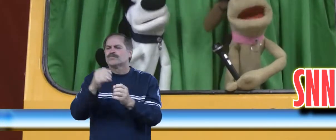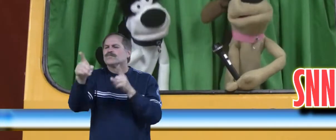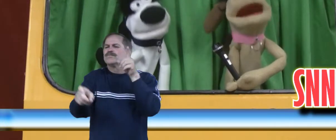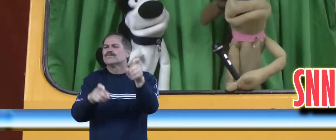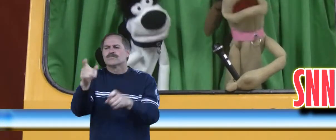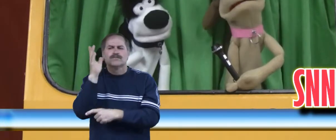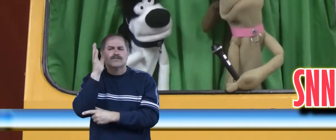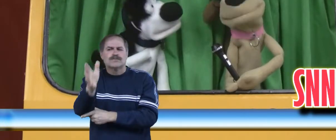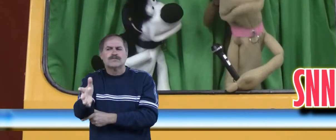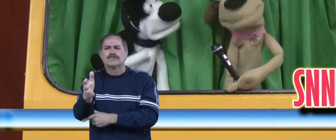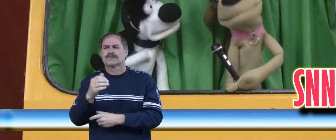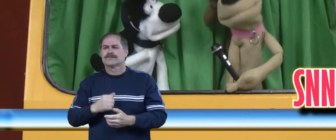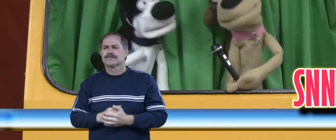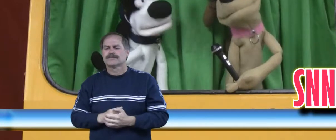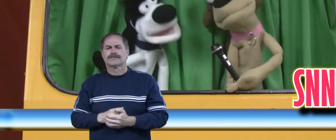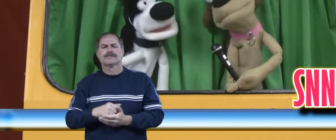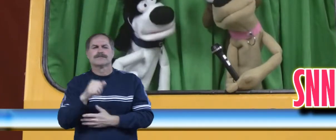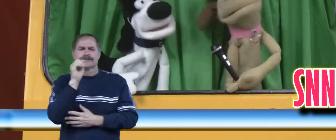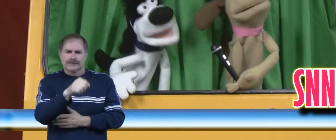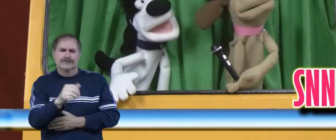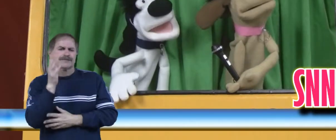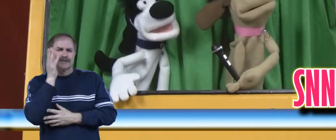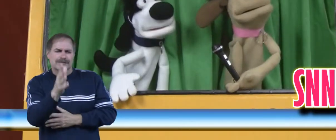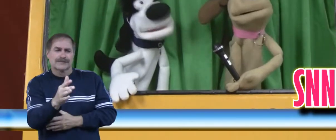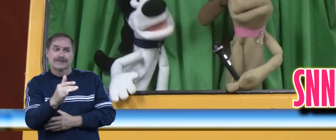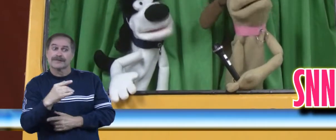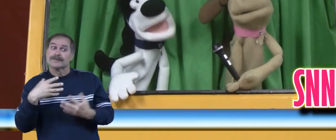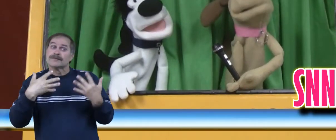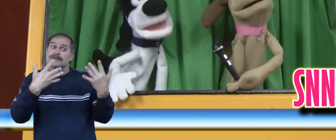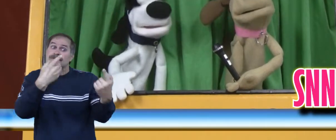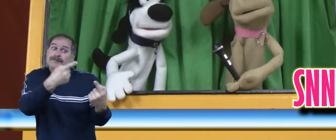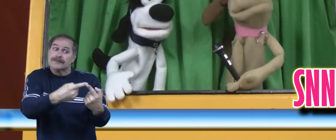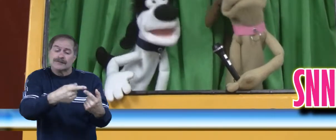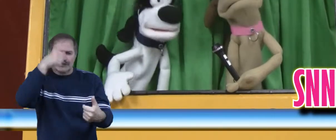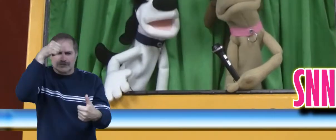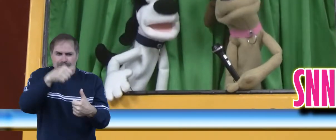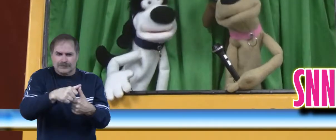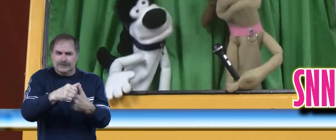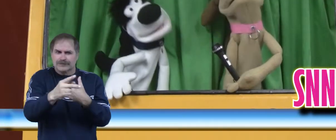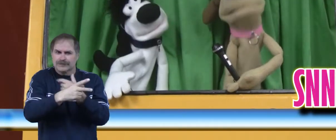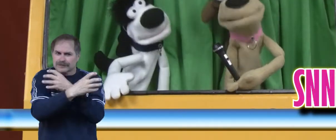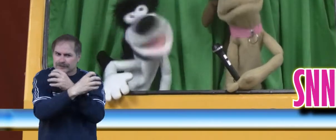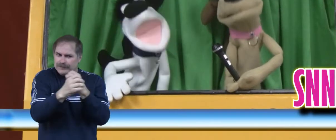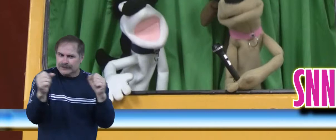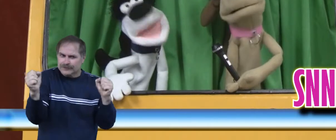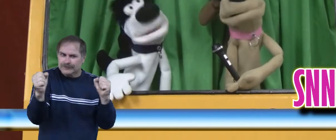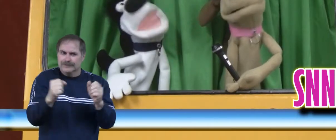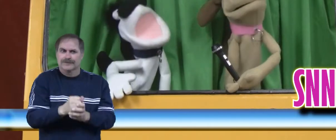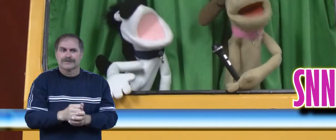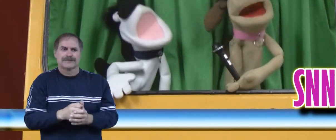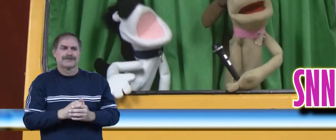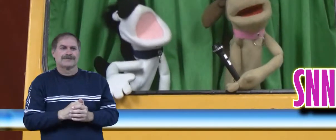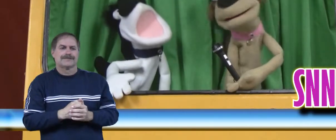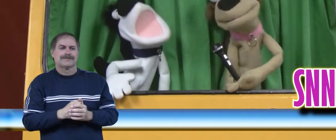more questions to come. Yes, we will. And until then, remember to be safe.